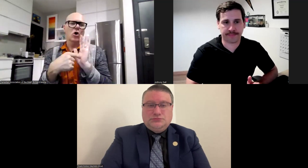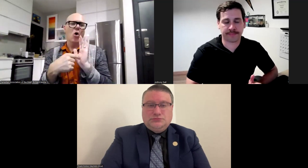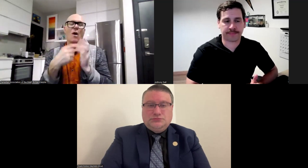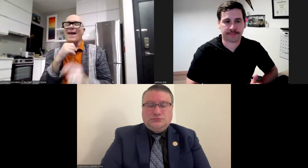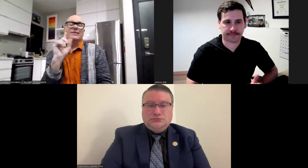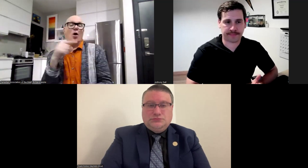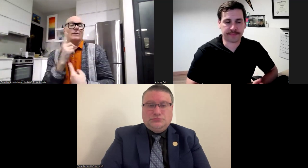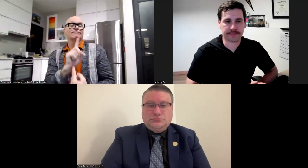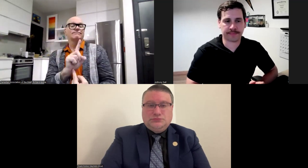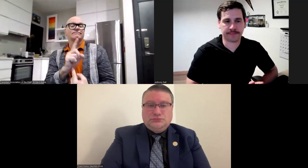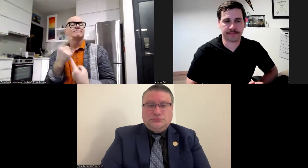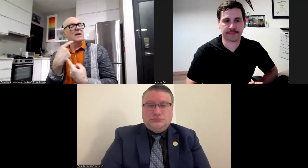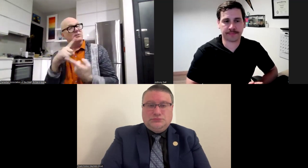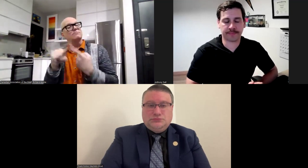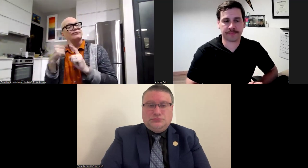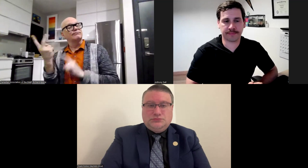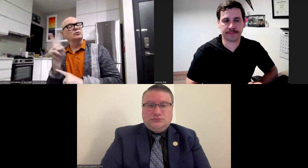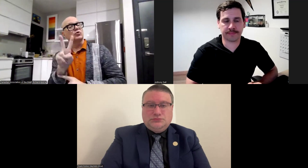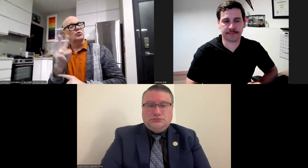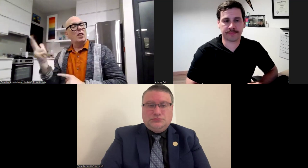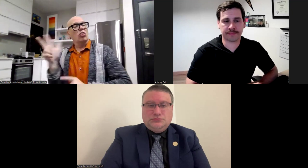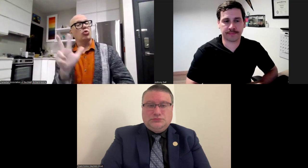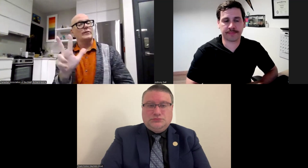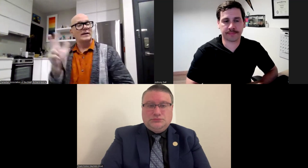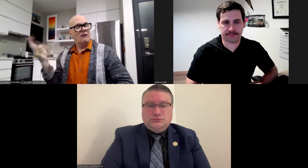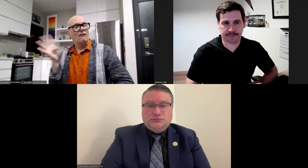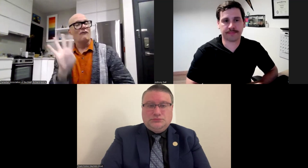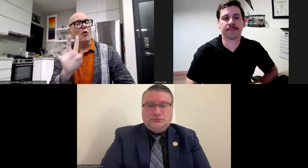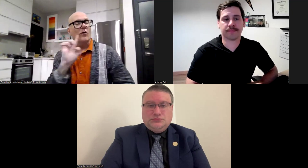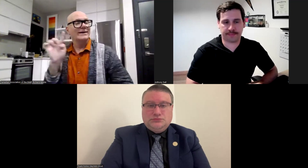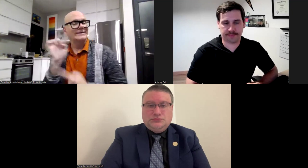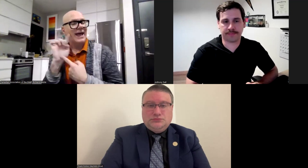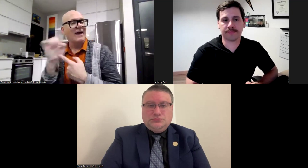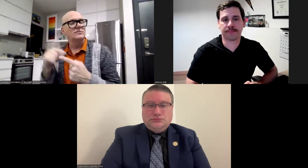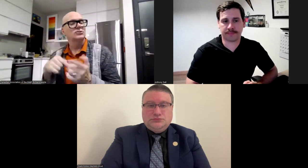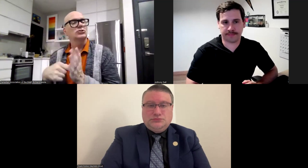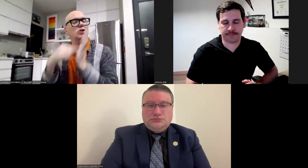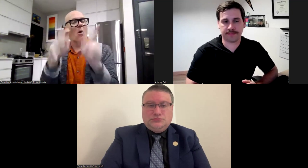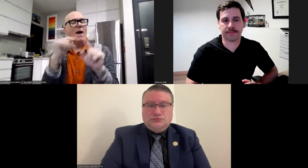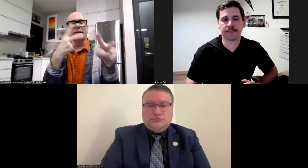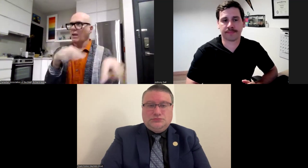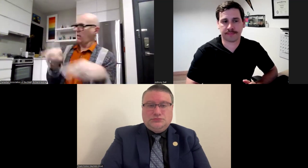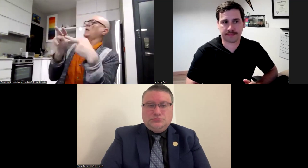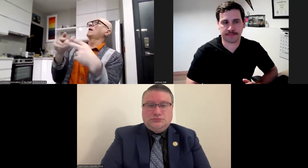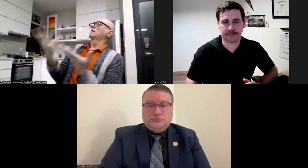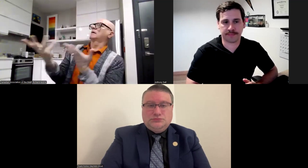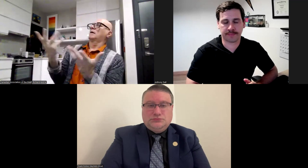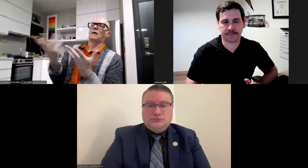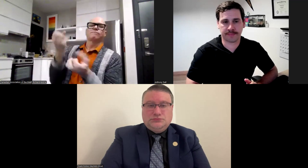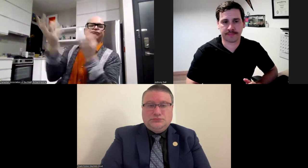start seeing people with open minds actually getting into these positions. And that may mean bringing a deaf adult with you. That may mean bringing an advocate